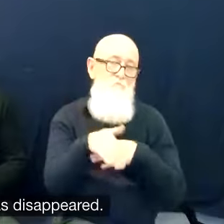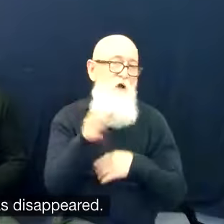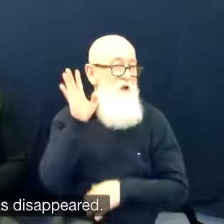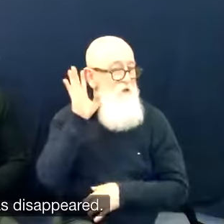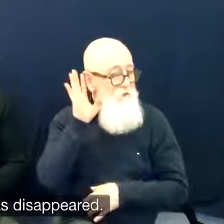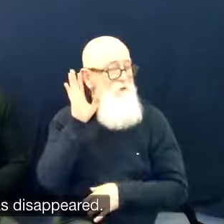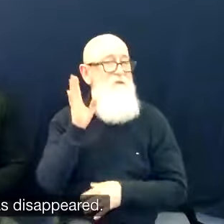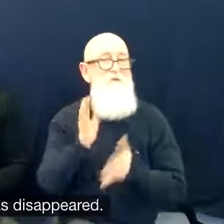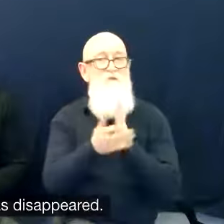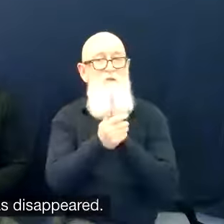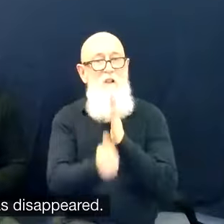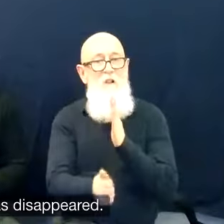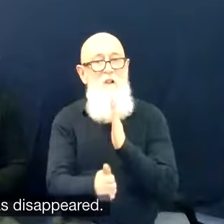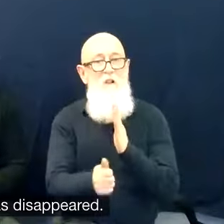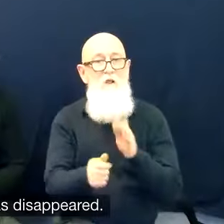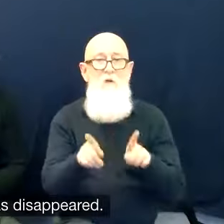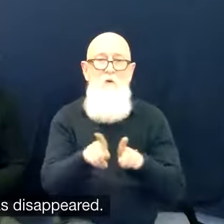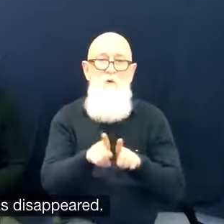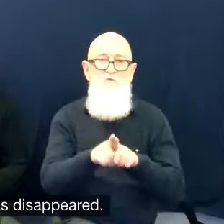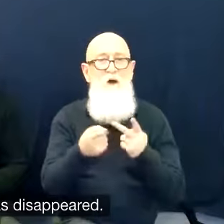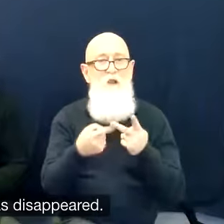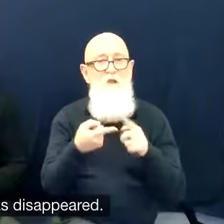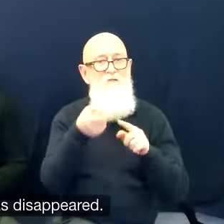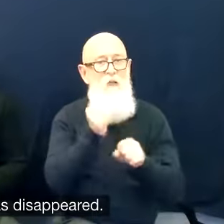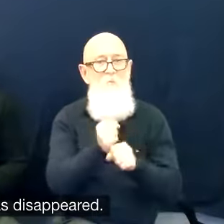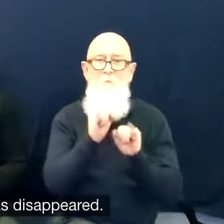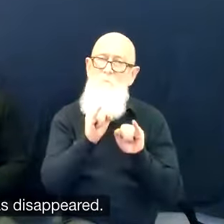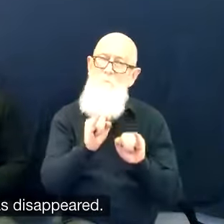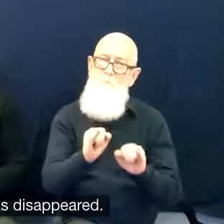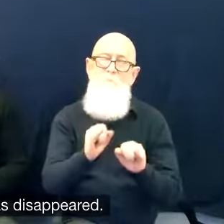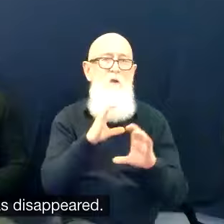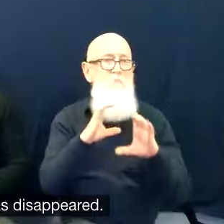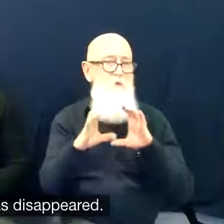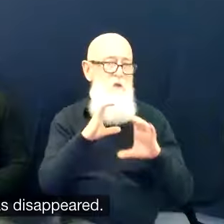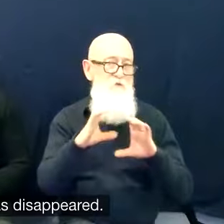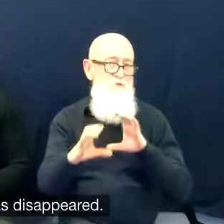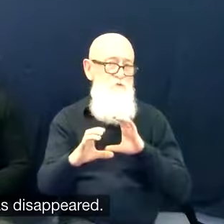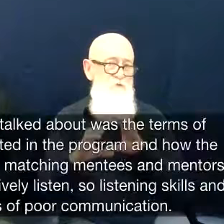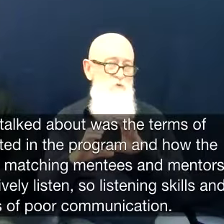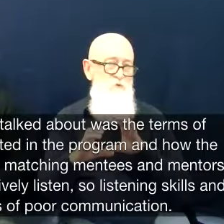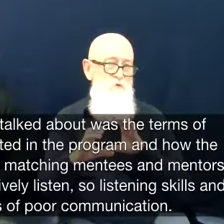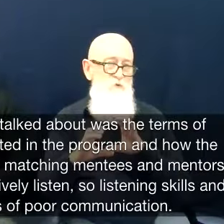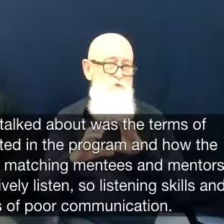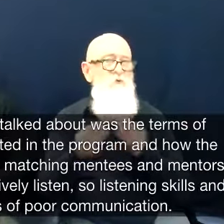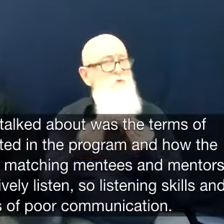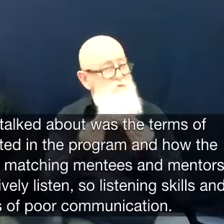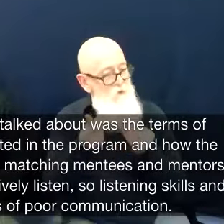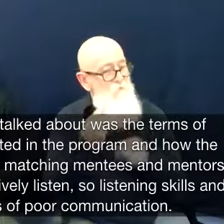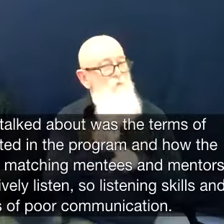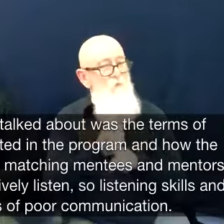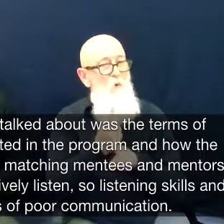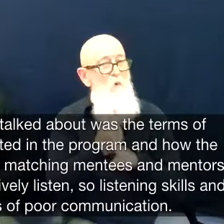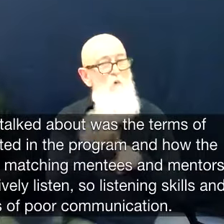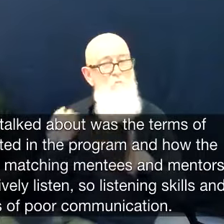and some of the examples of poor communication. So there's some of the things that we've covered in the first 2